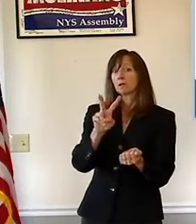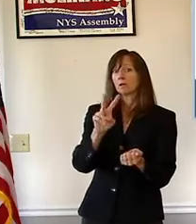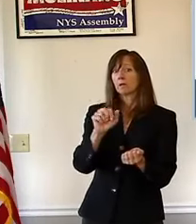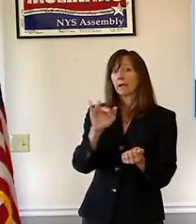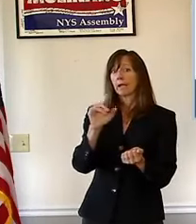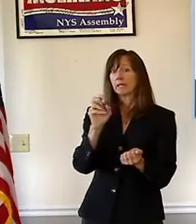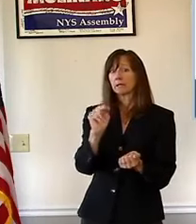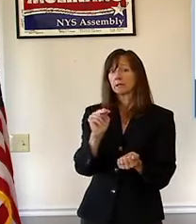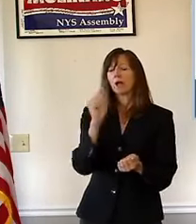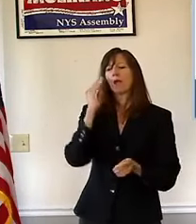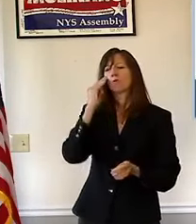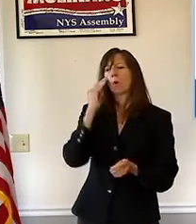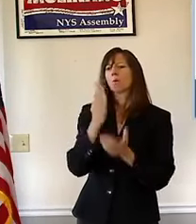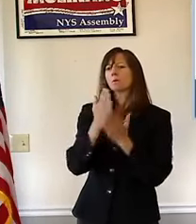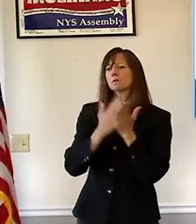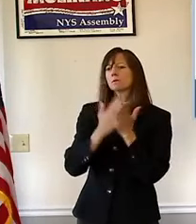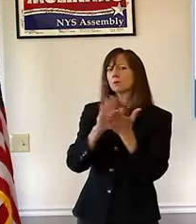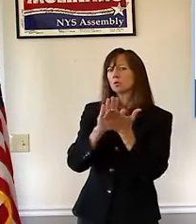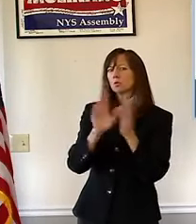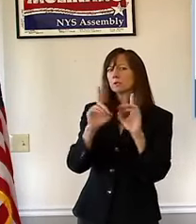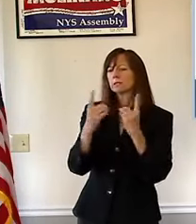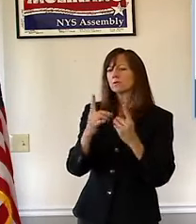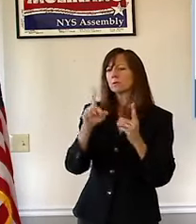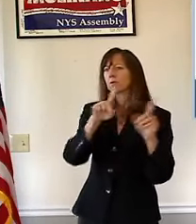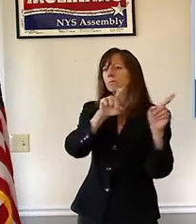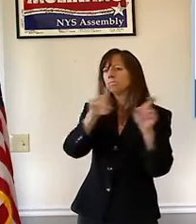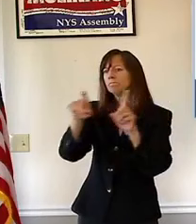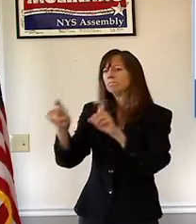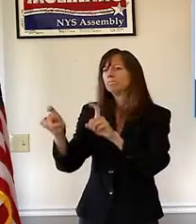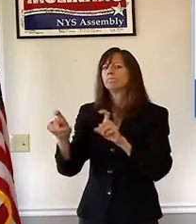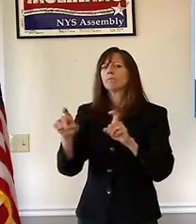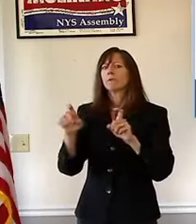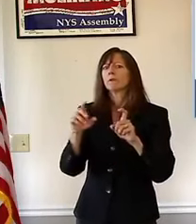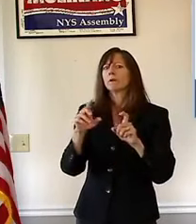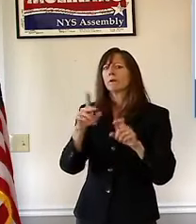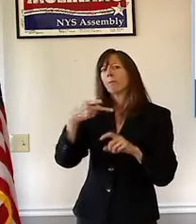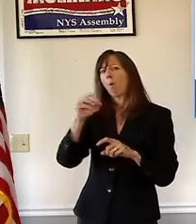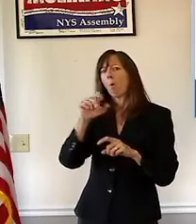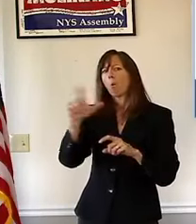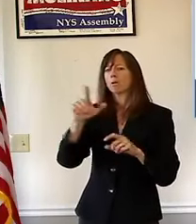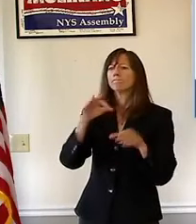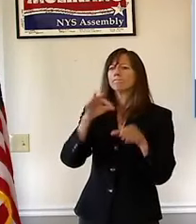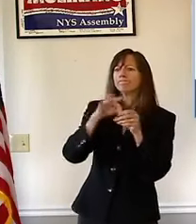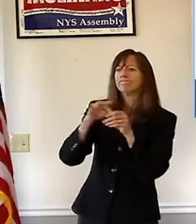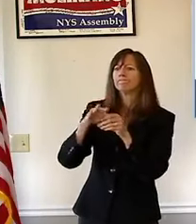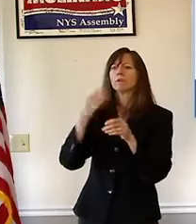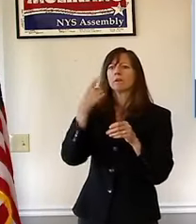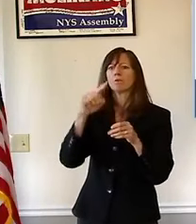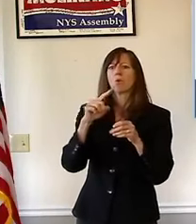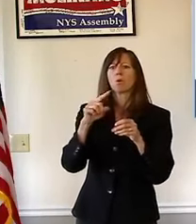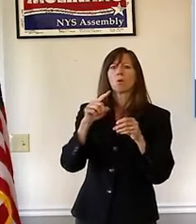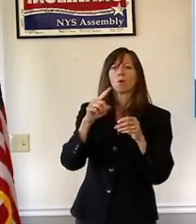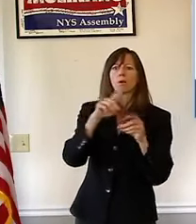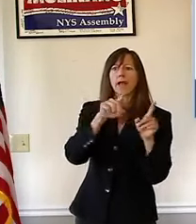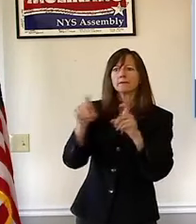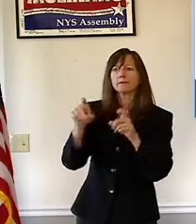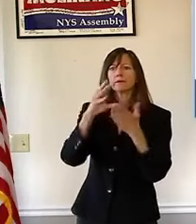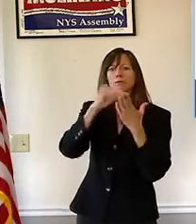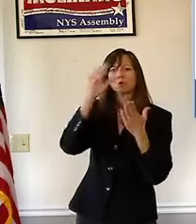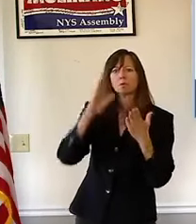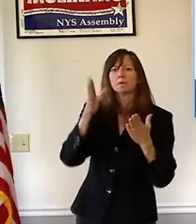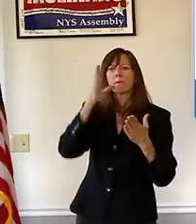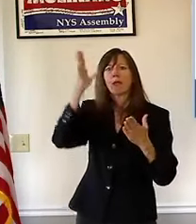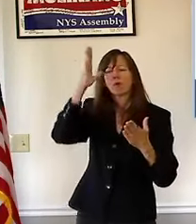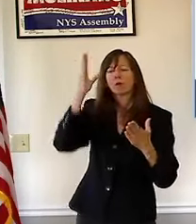if you will, their students and otherwise. So families asking what they should expect. As of this moment, we expect that schools